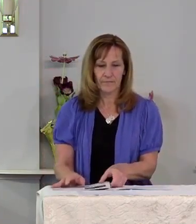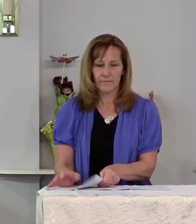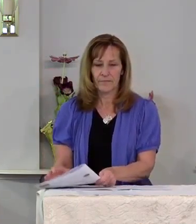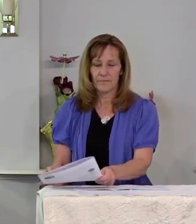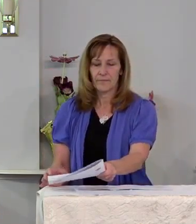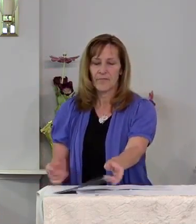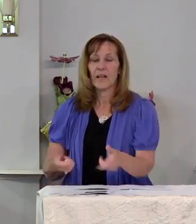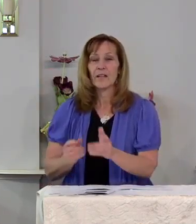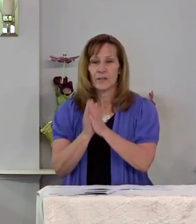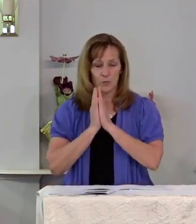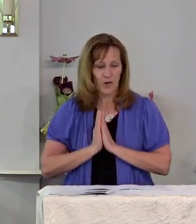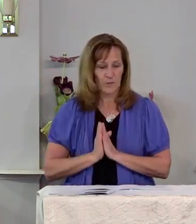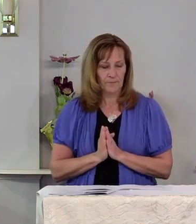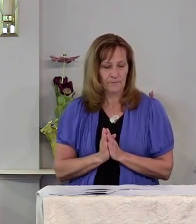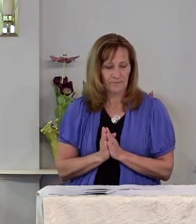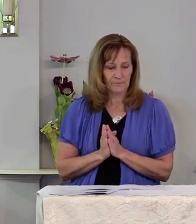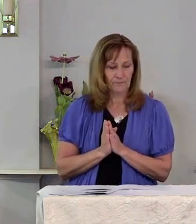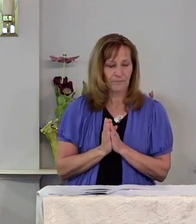Let us pray.